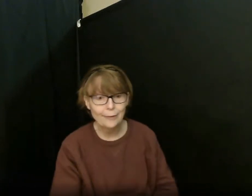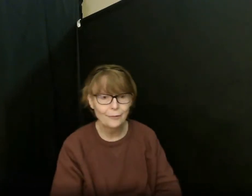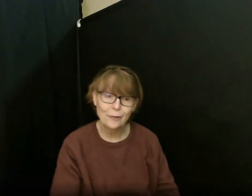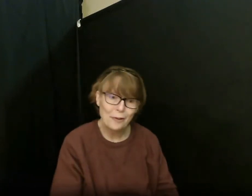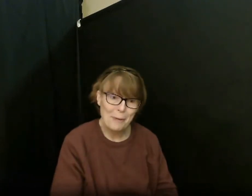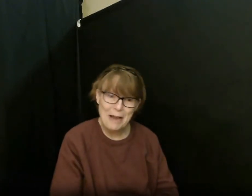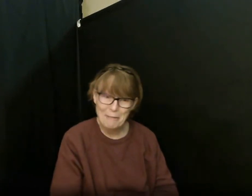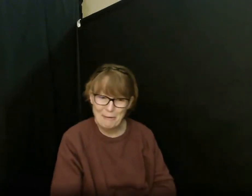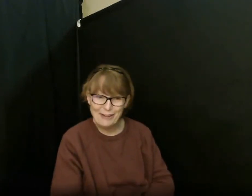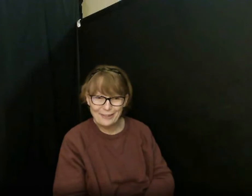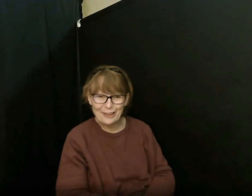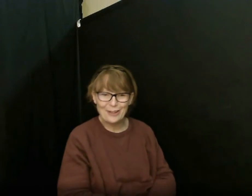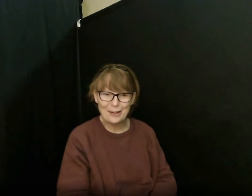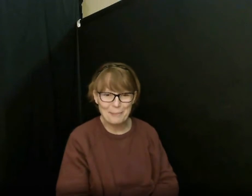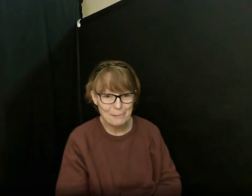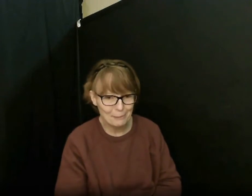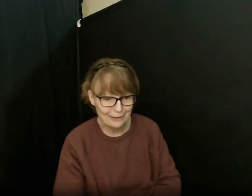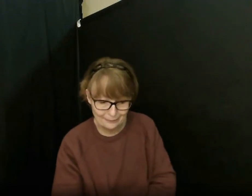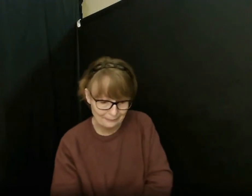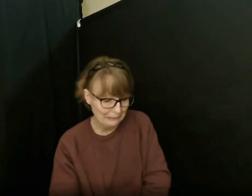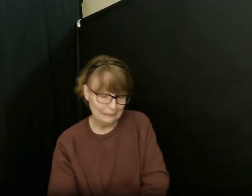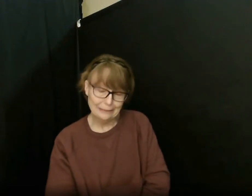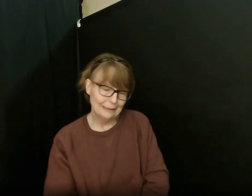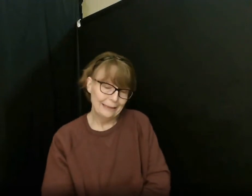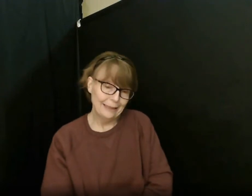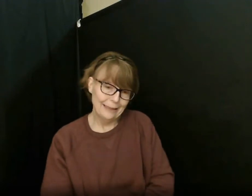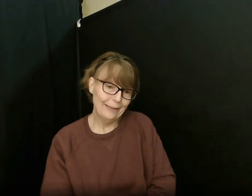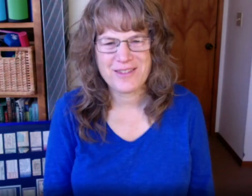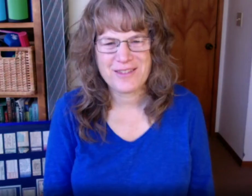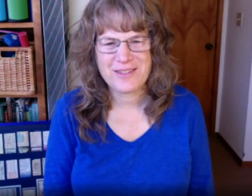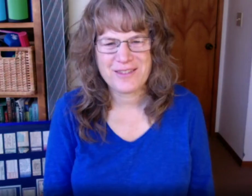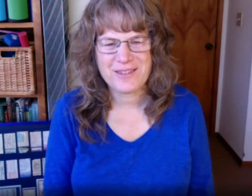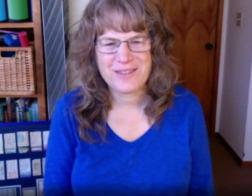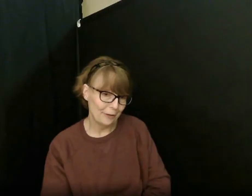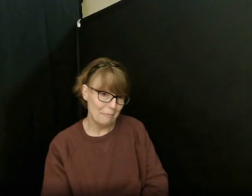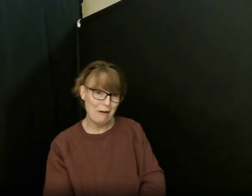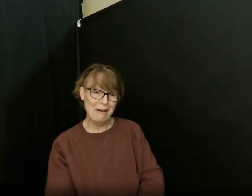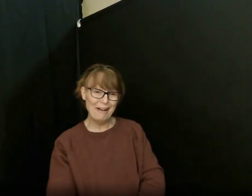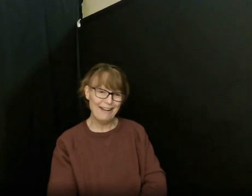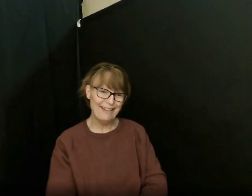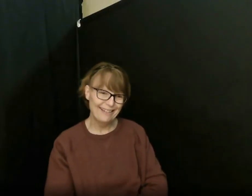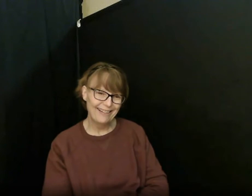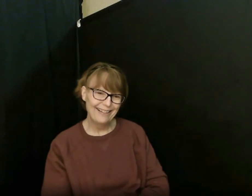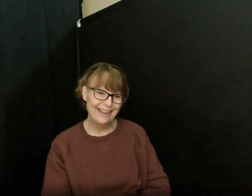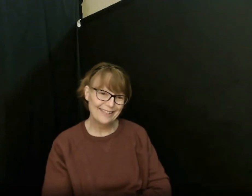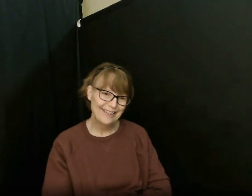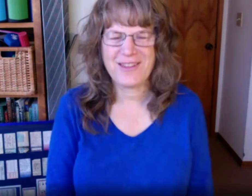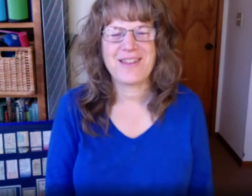is as good as mine what it's going to look like on paper, because Right. it's not phonetically well done. Right. Right. Huh.